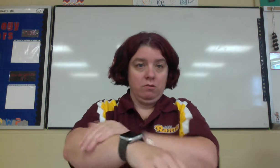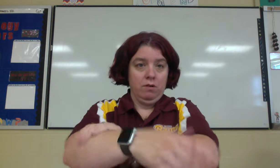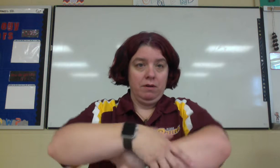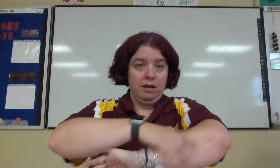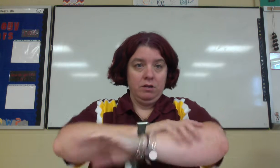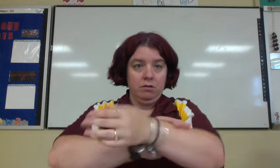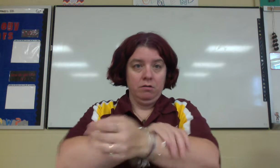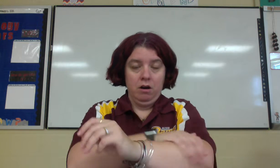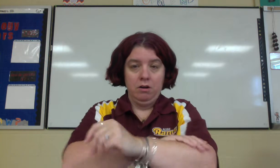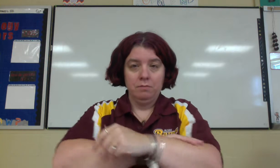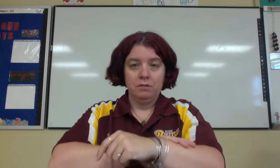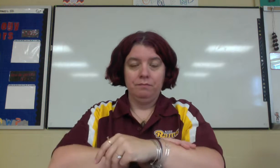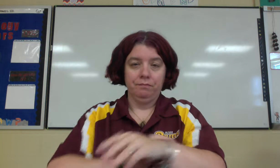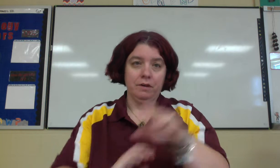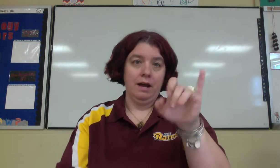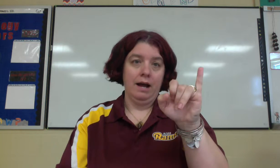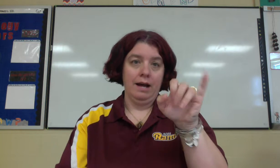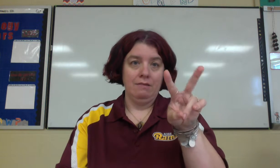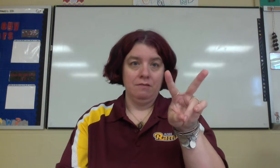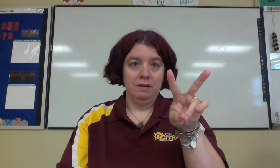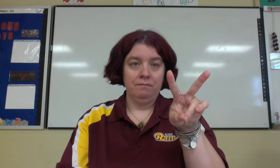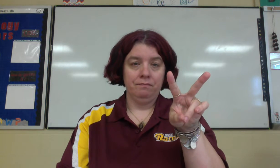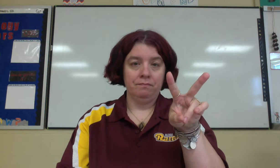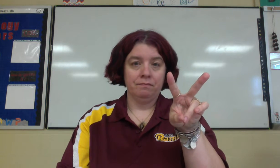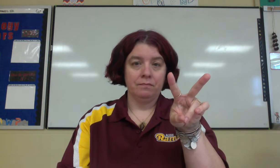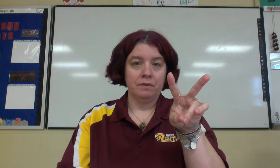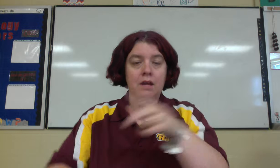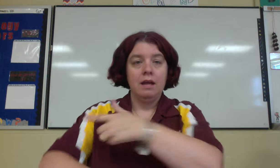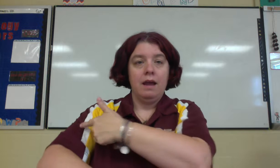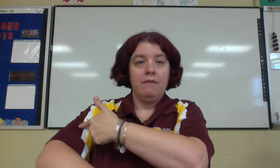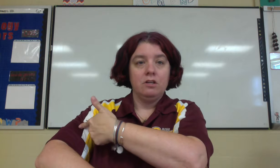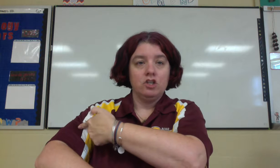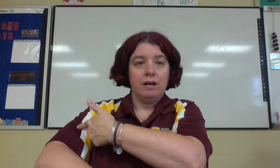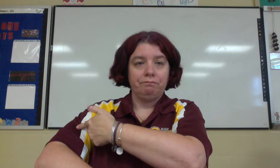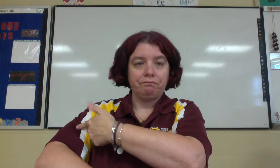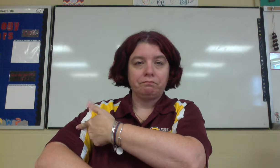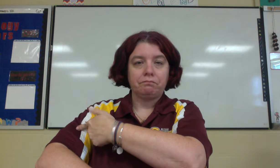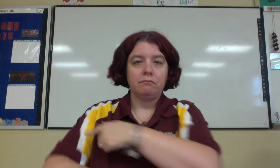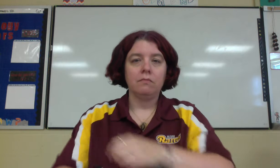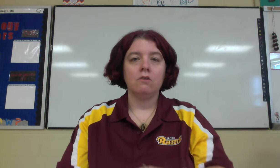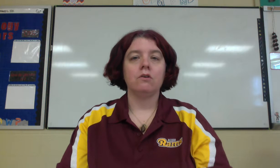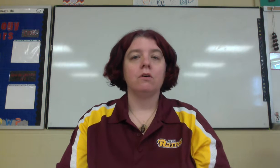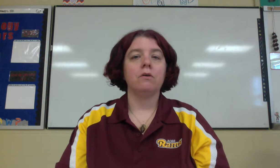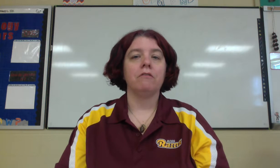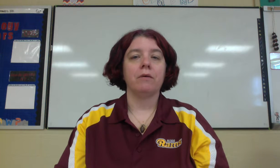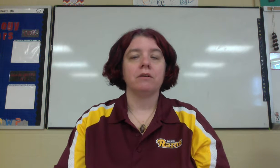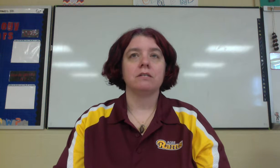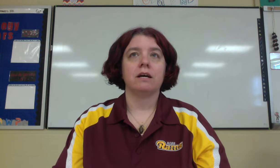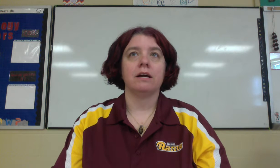to rub it on your arms IV and then shop so if I were to sign